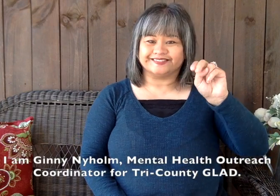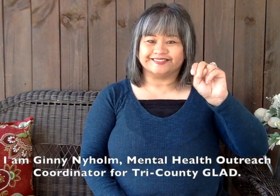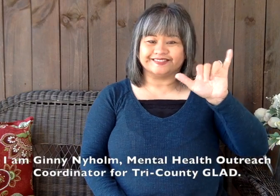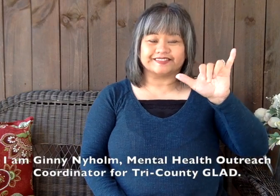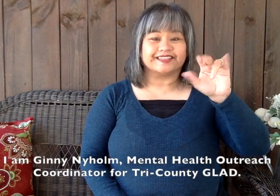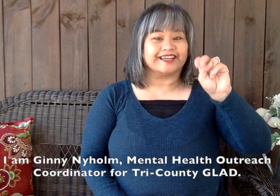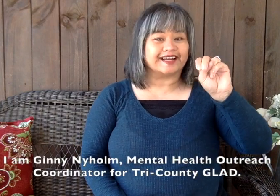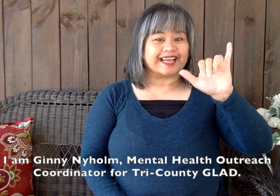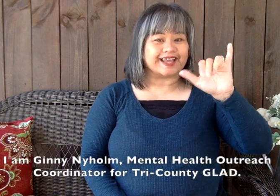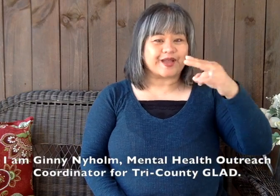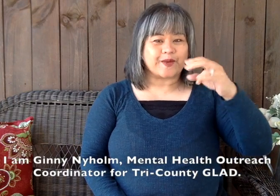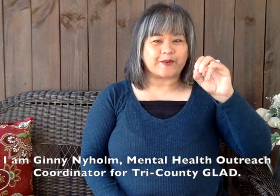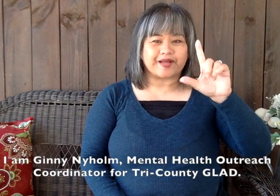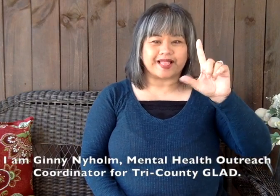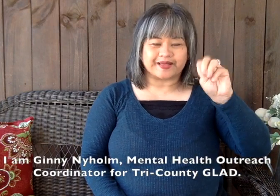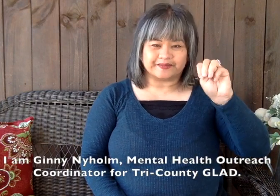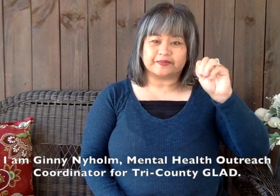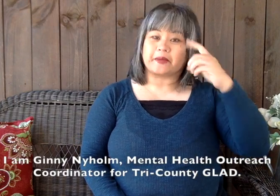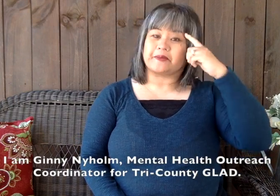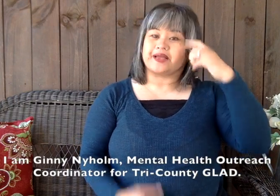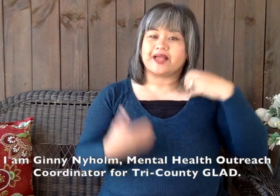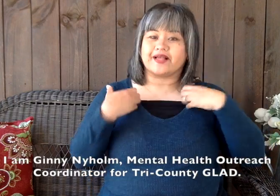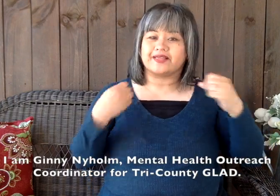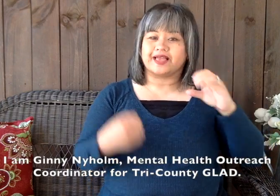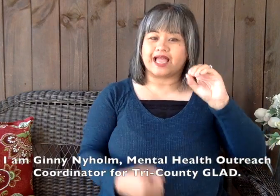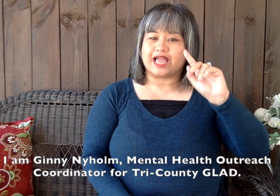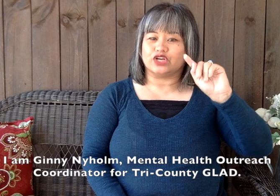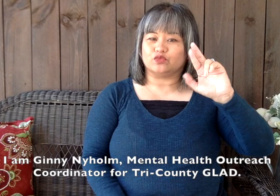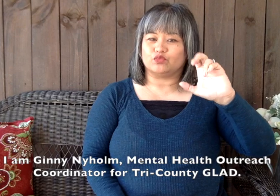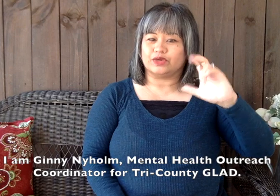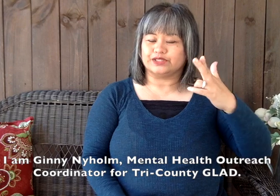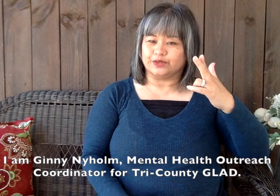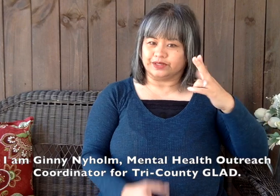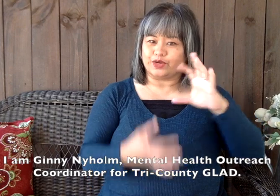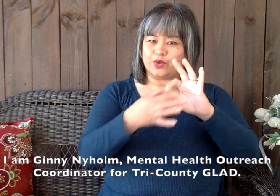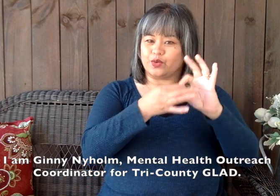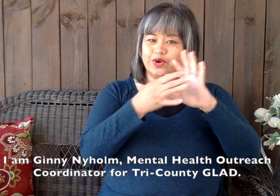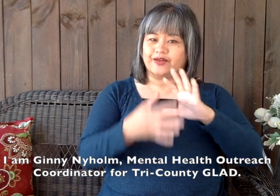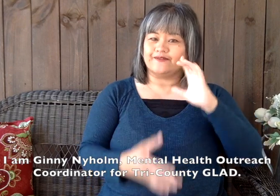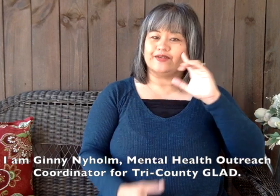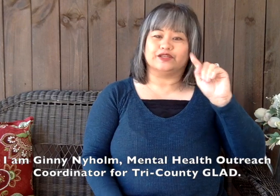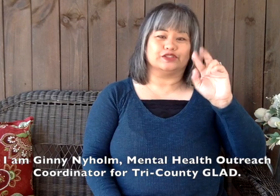I'm Jenny Nyholm, the Mental Health Outreach Coordinator for Tri-County GLAAD.